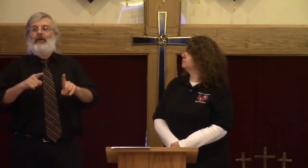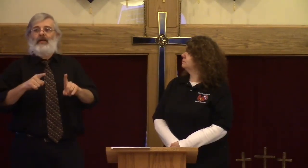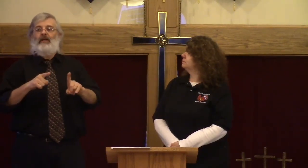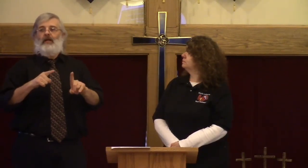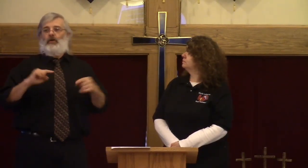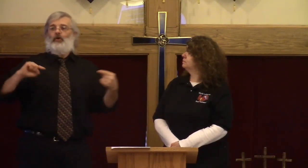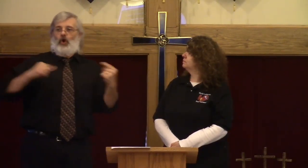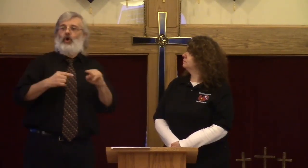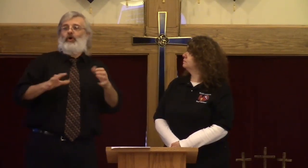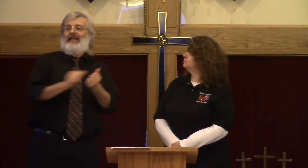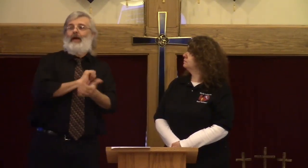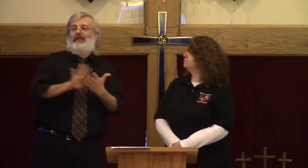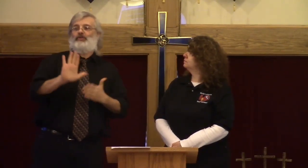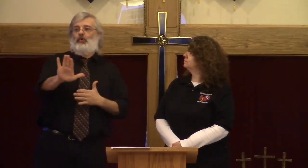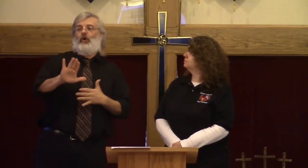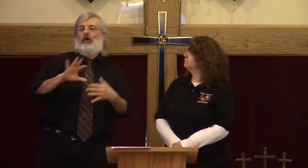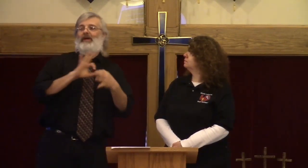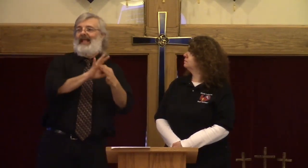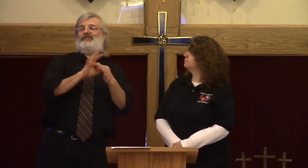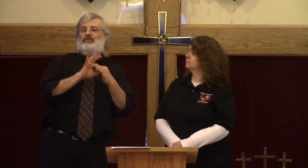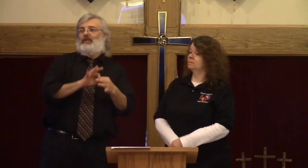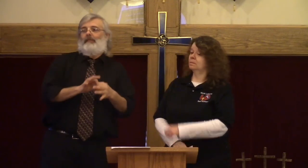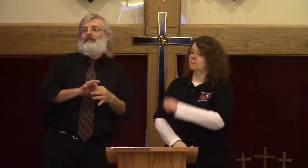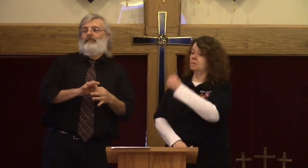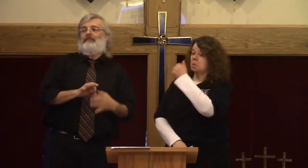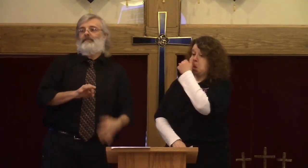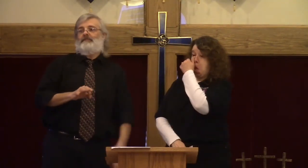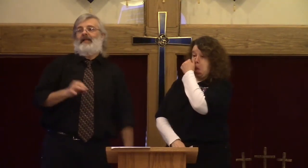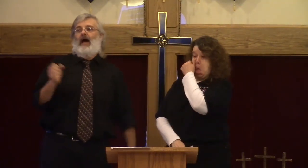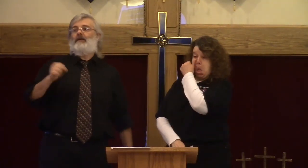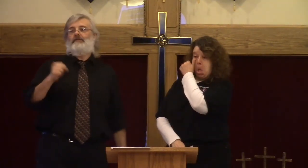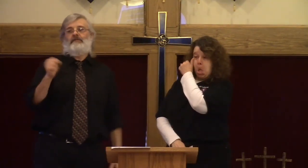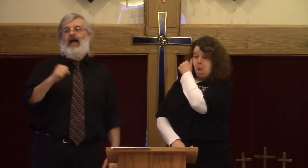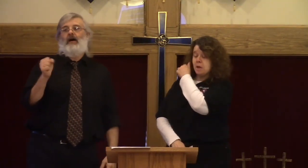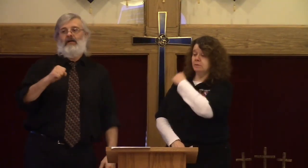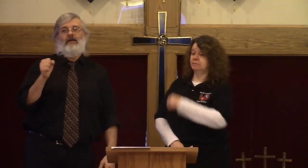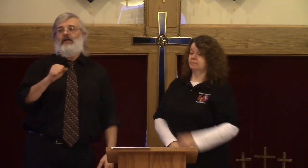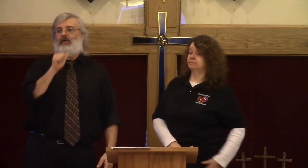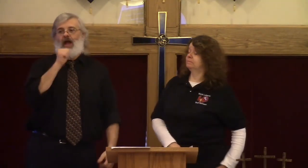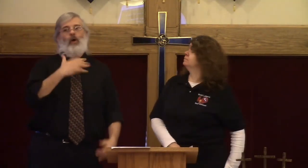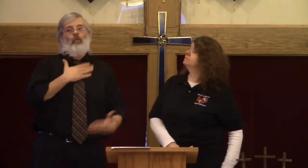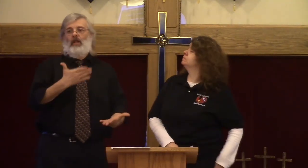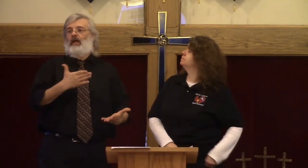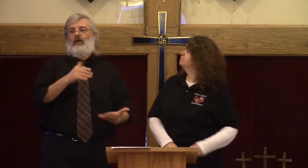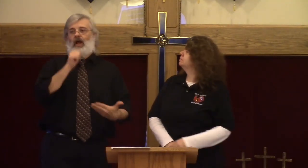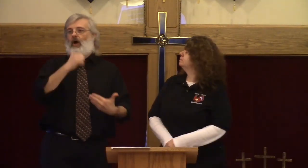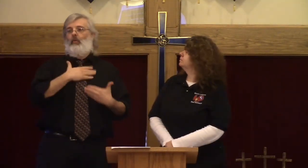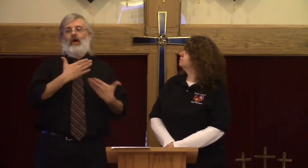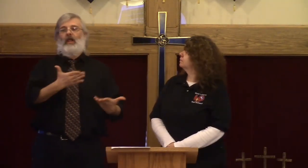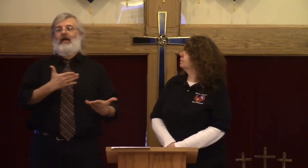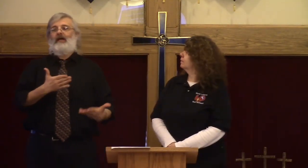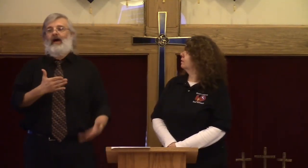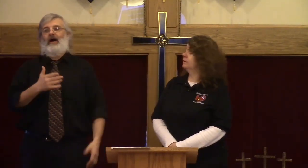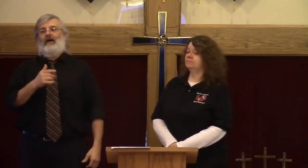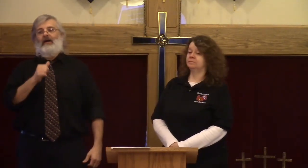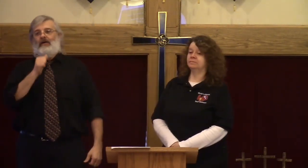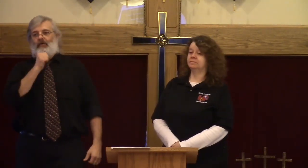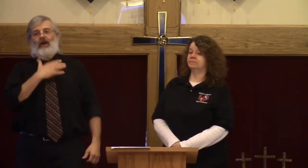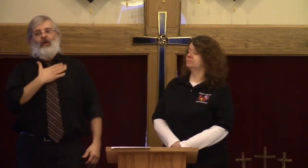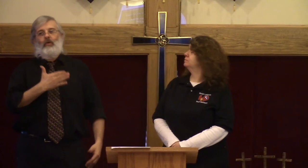happened hurt or damage your relationship. Yeah. You're not willing, yeah. You're not willing